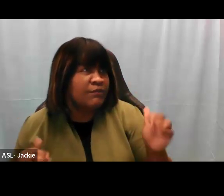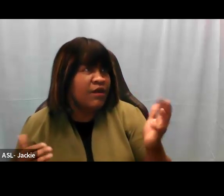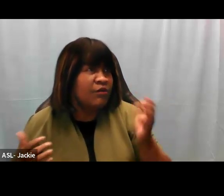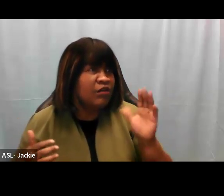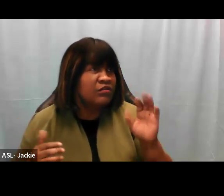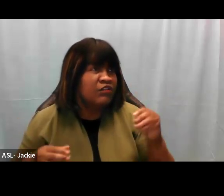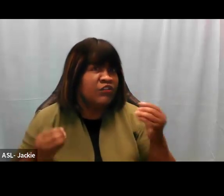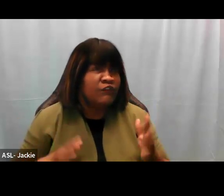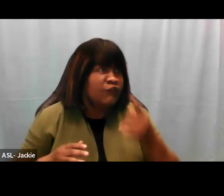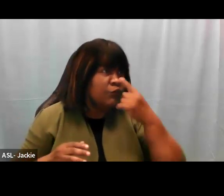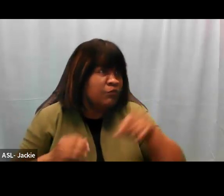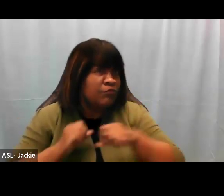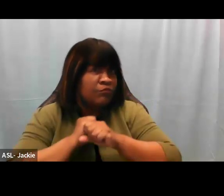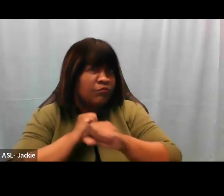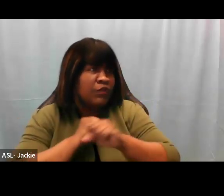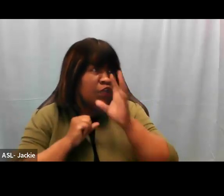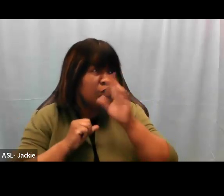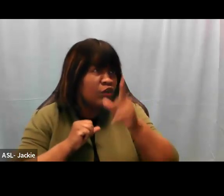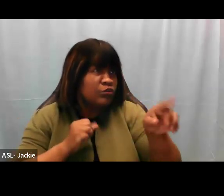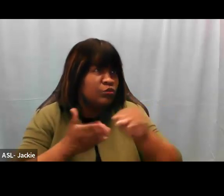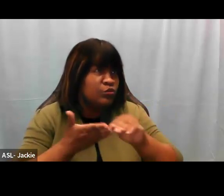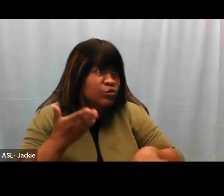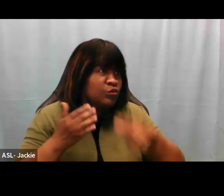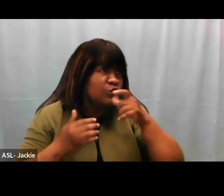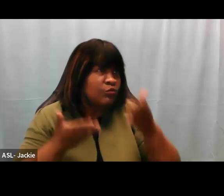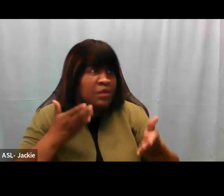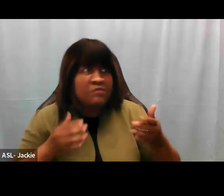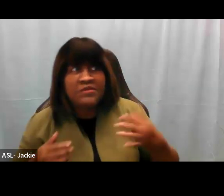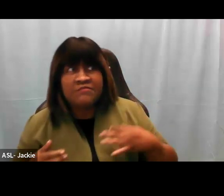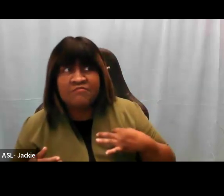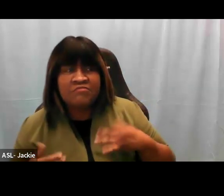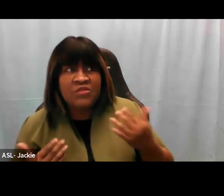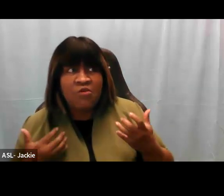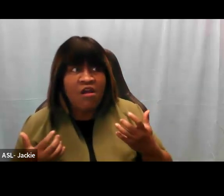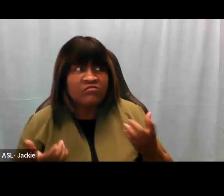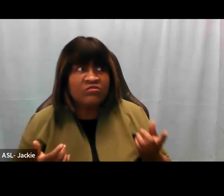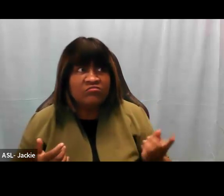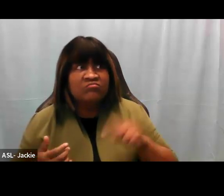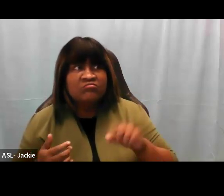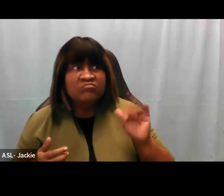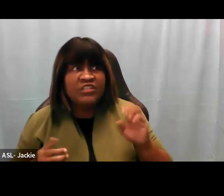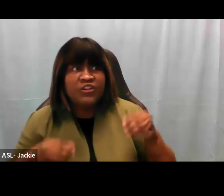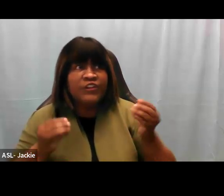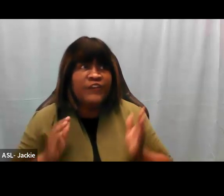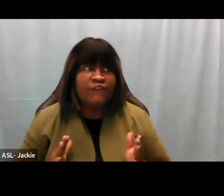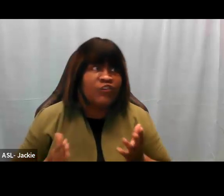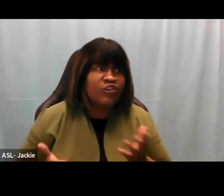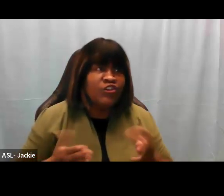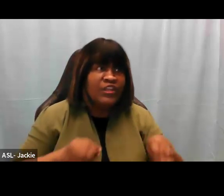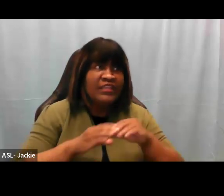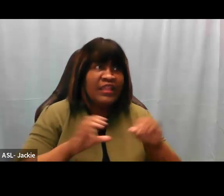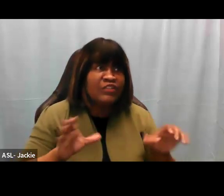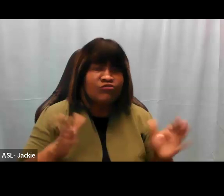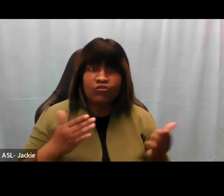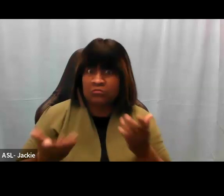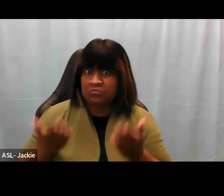they can, talk to the students to maybe even, find a caregiver within the classroom